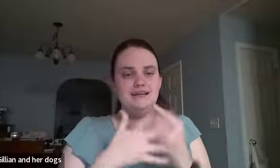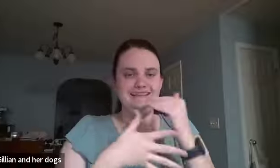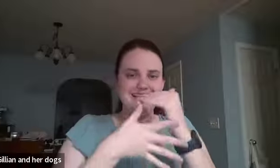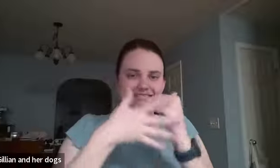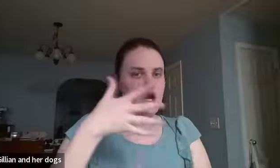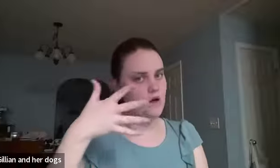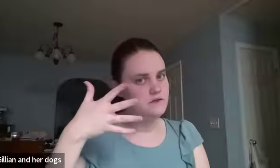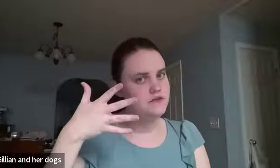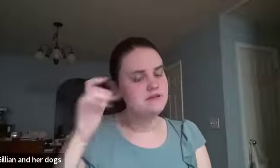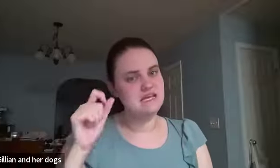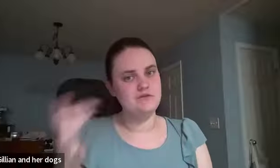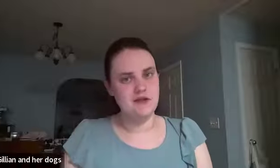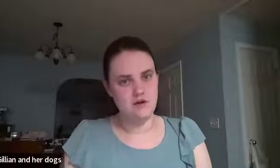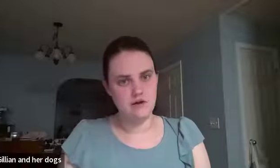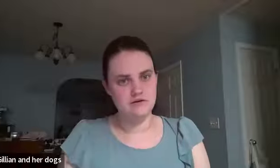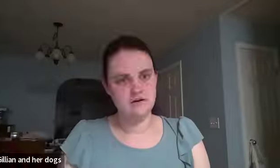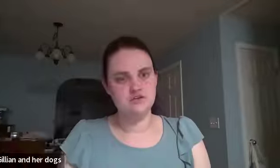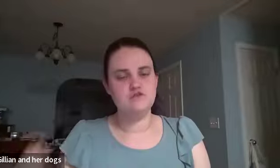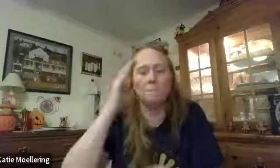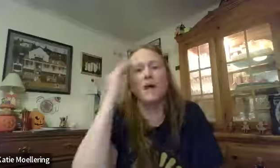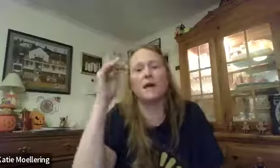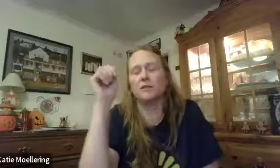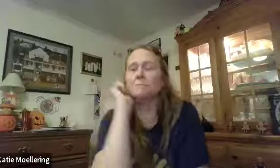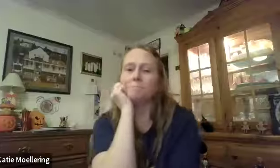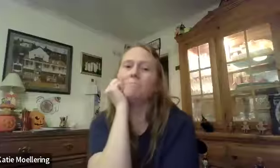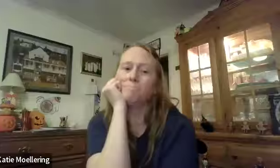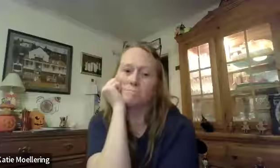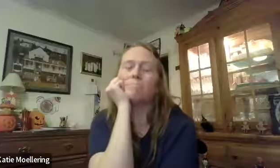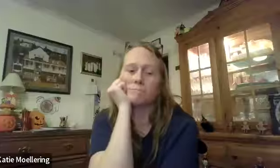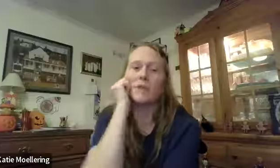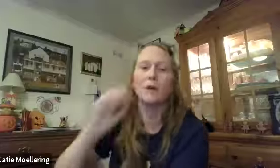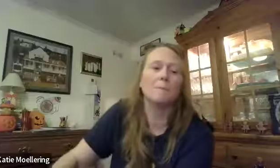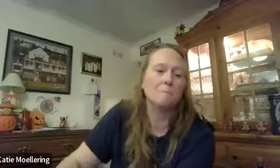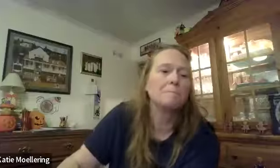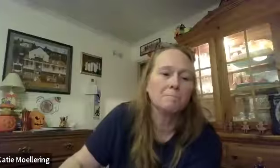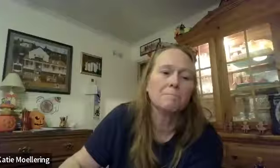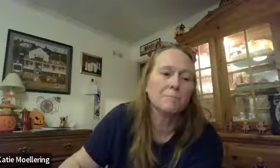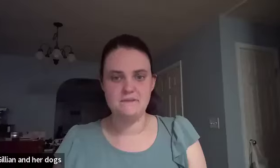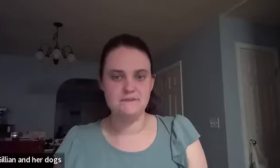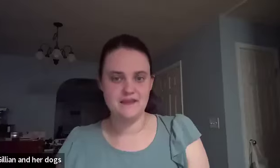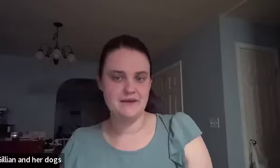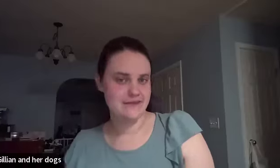start listing all of them and saying what they are. So Yeah, they I know got where you. the number ends. Okay. So, but